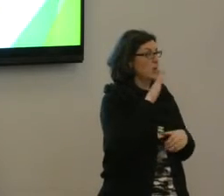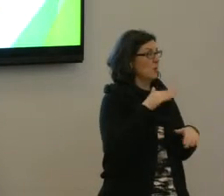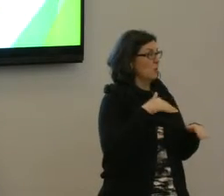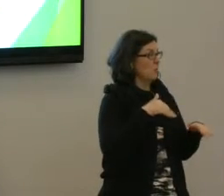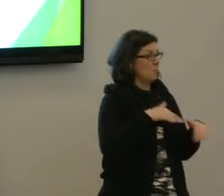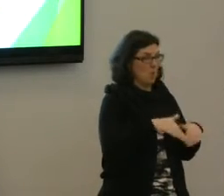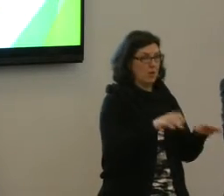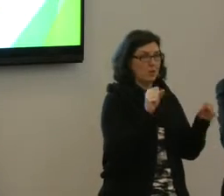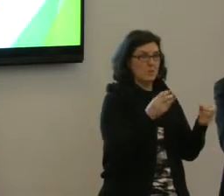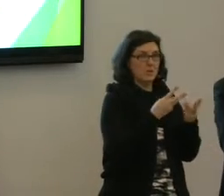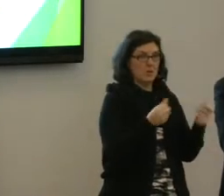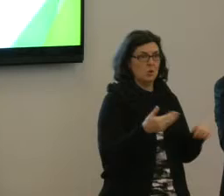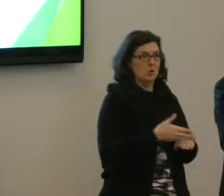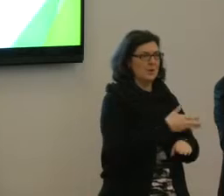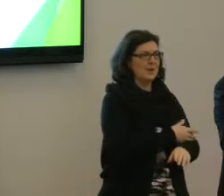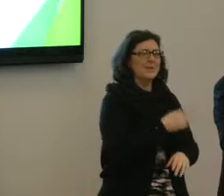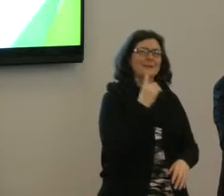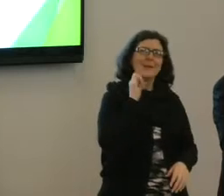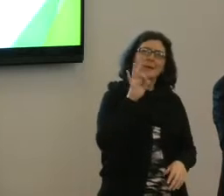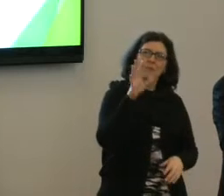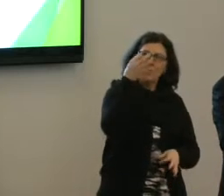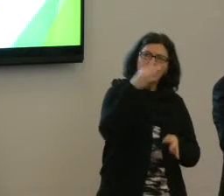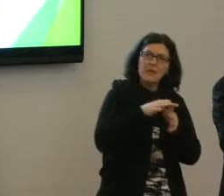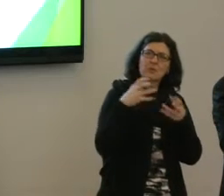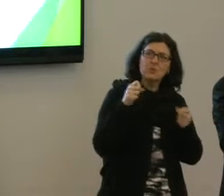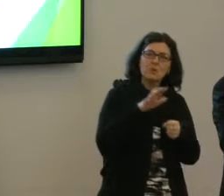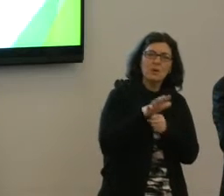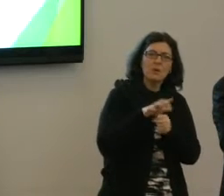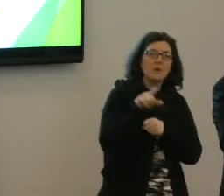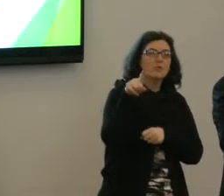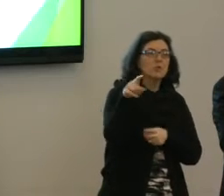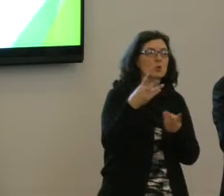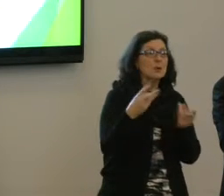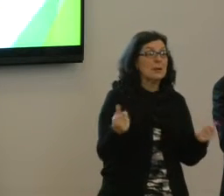cured." And he said back to them, "If your faith was strong enough, you could heal me."